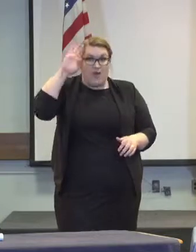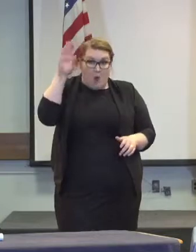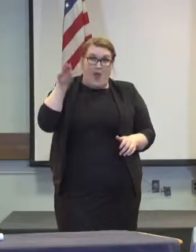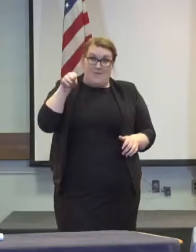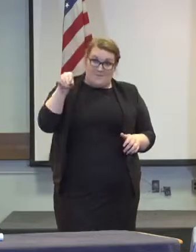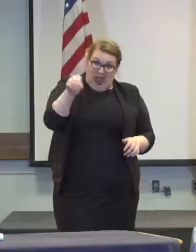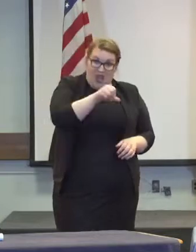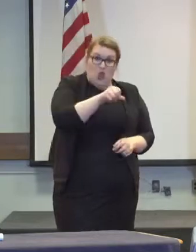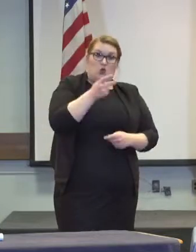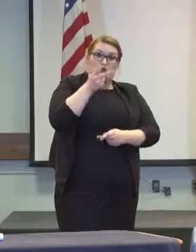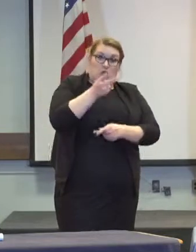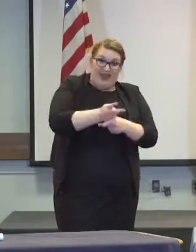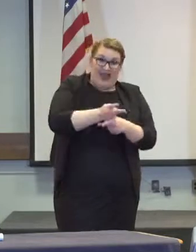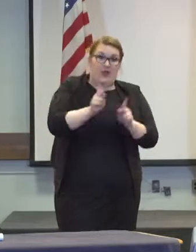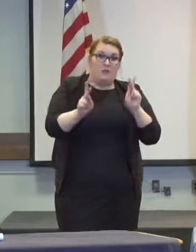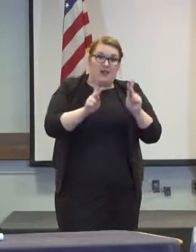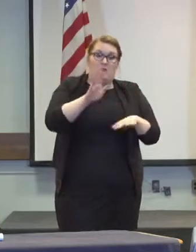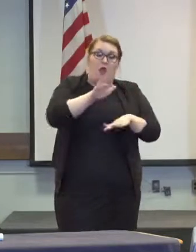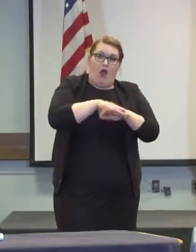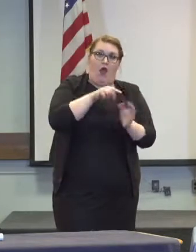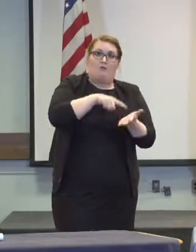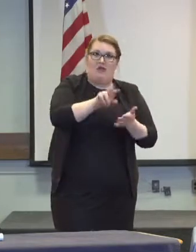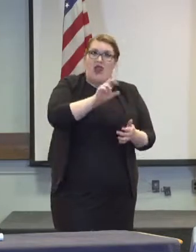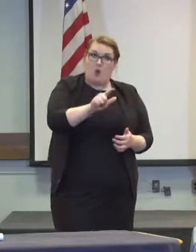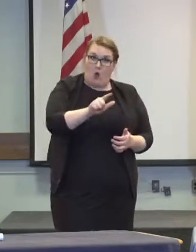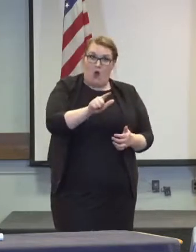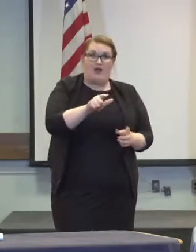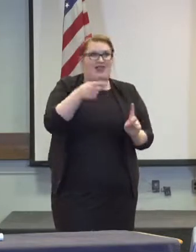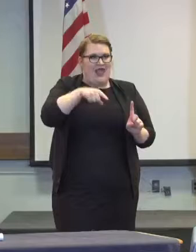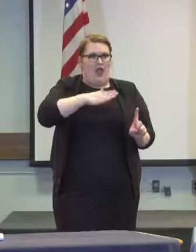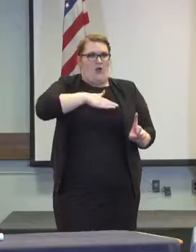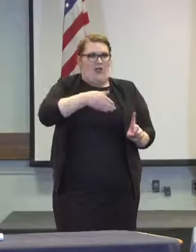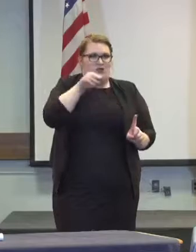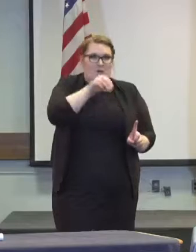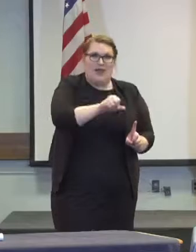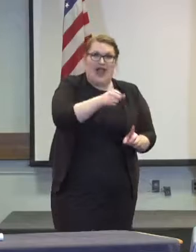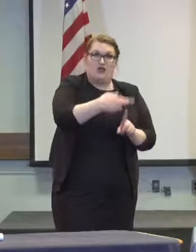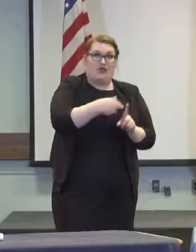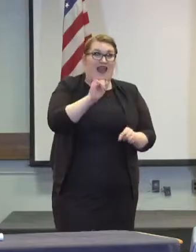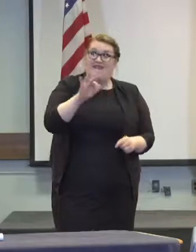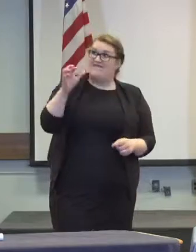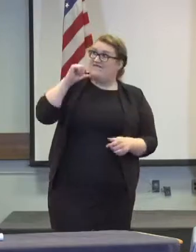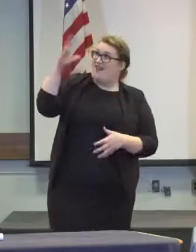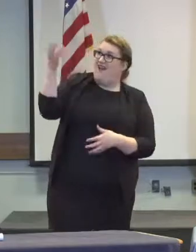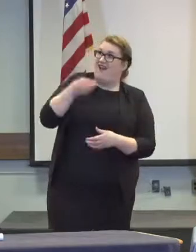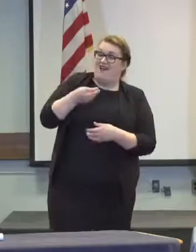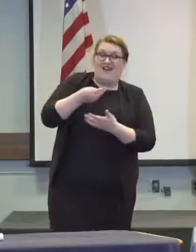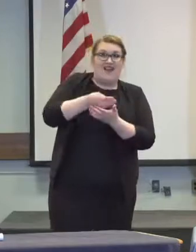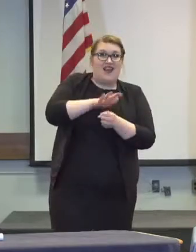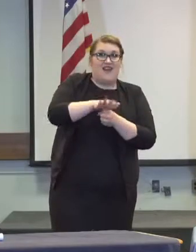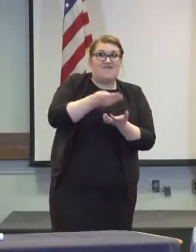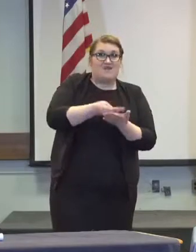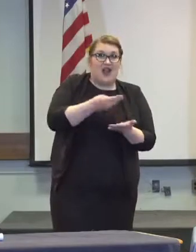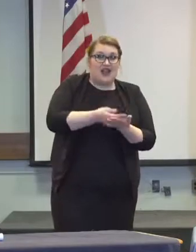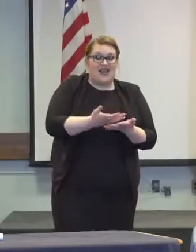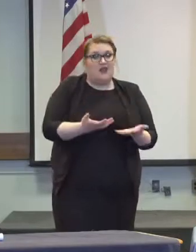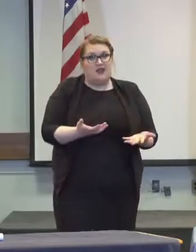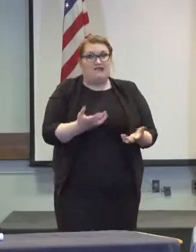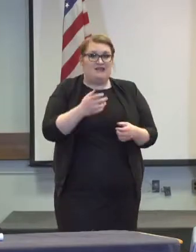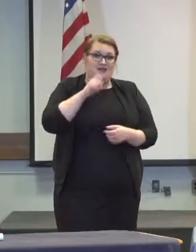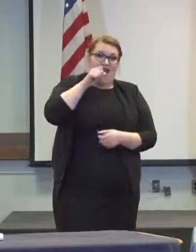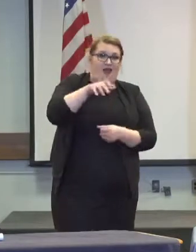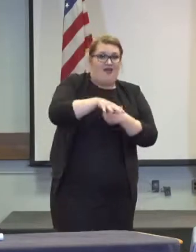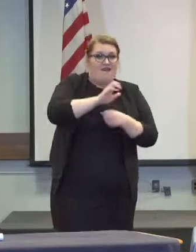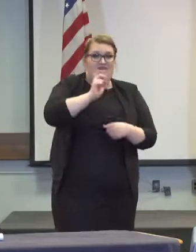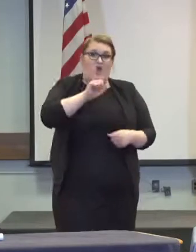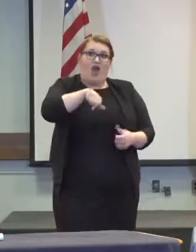to keep people on your payroll, and they're going to pay the rent if you're not generating money to pay the rent and assistance for other bills